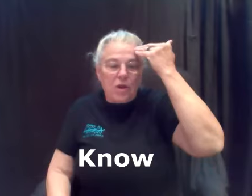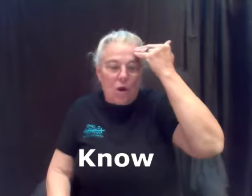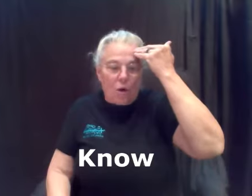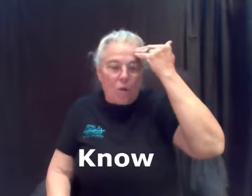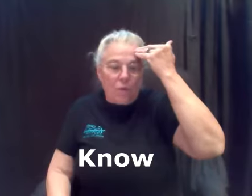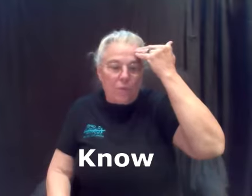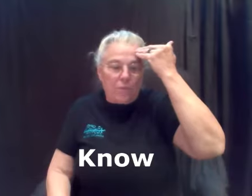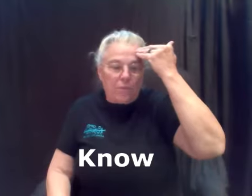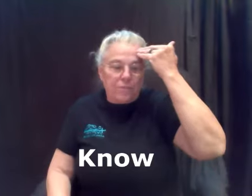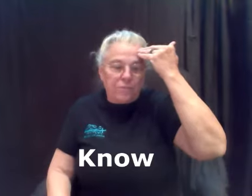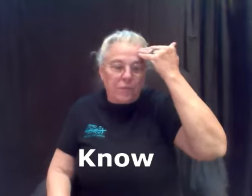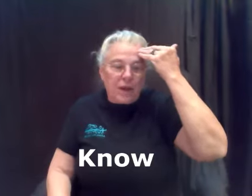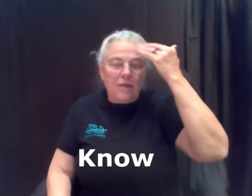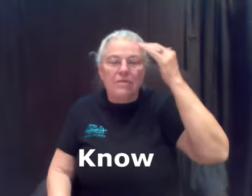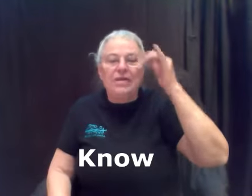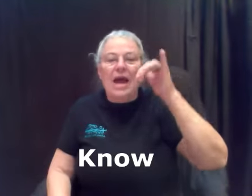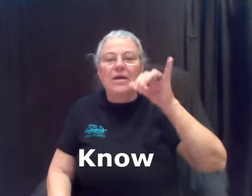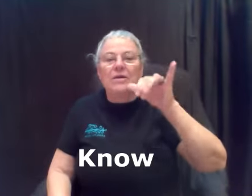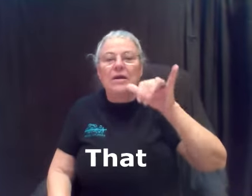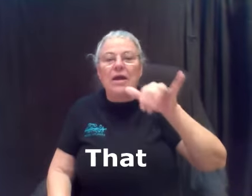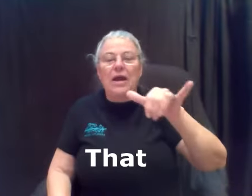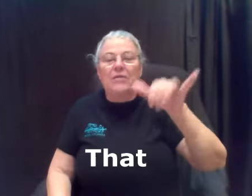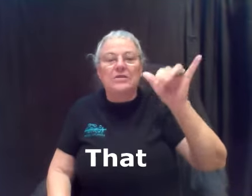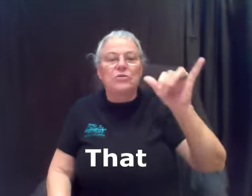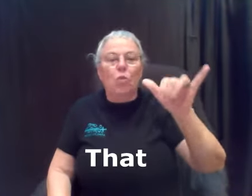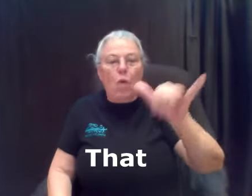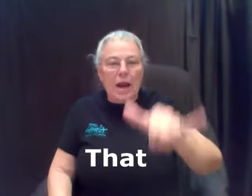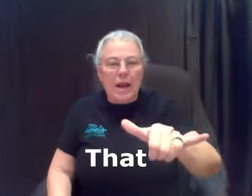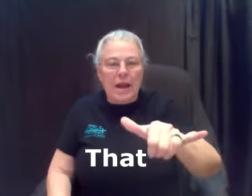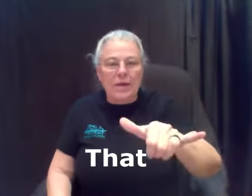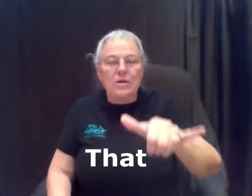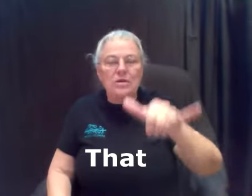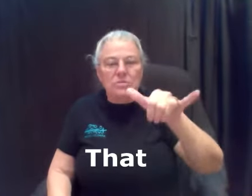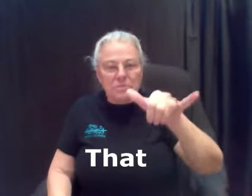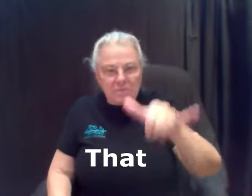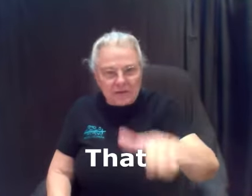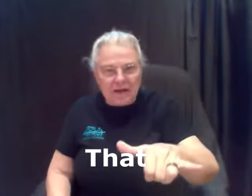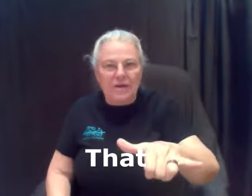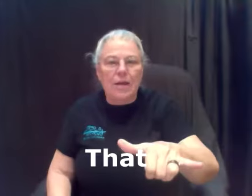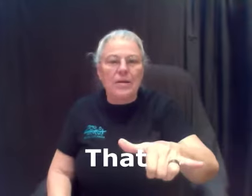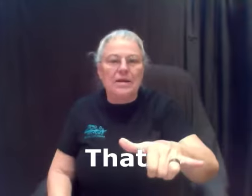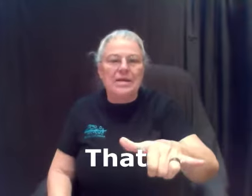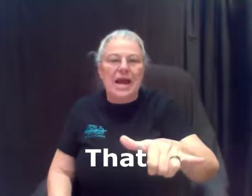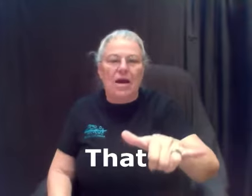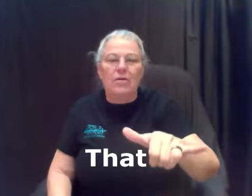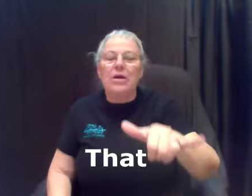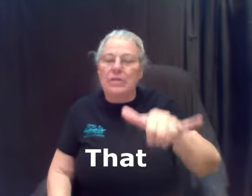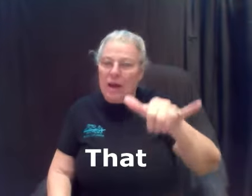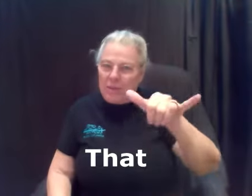Know that, and that's the Y hand kind of coming down, dominant